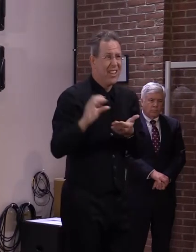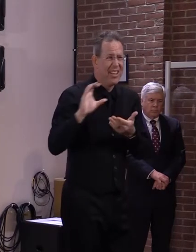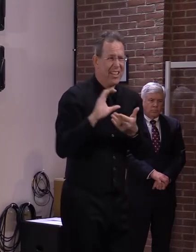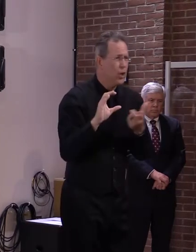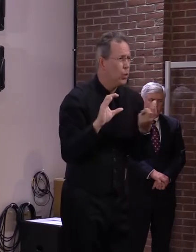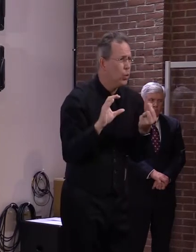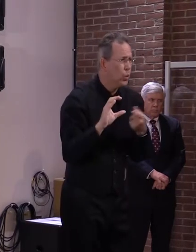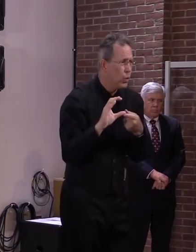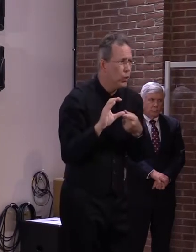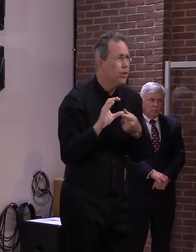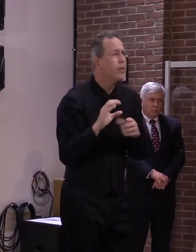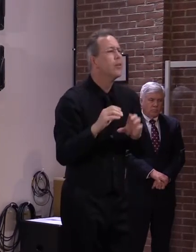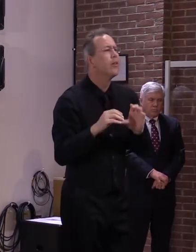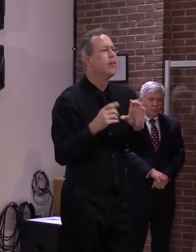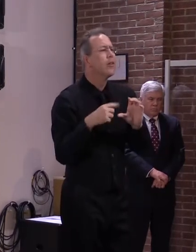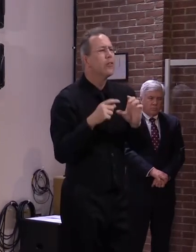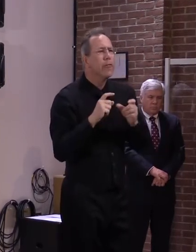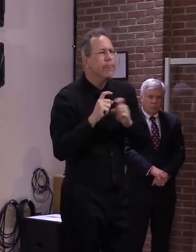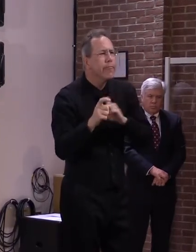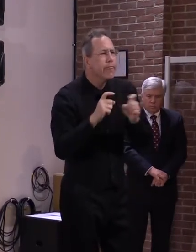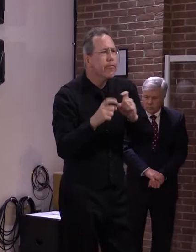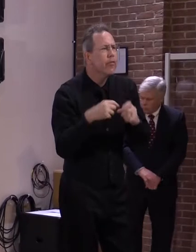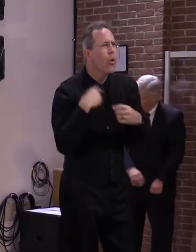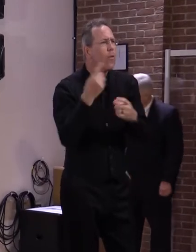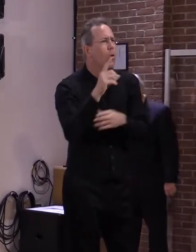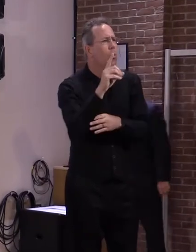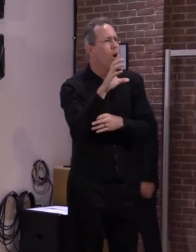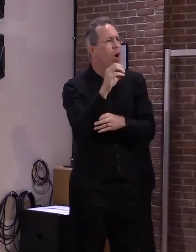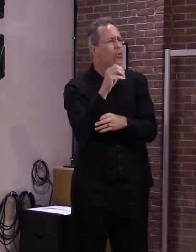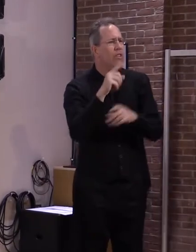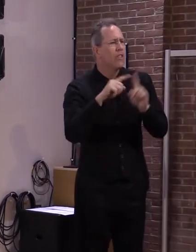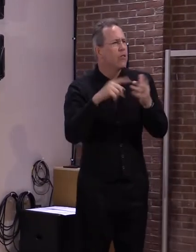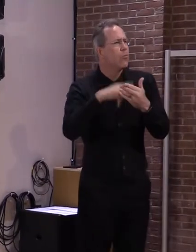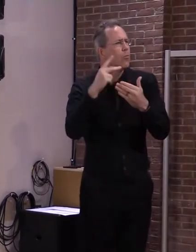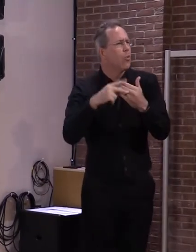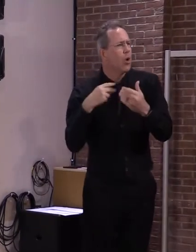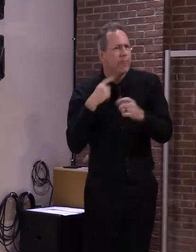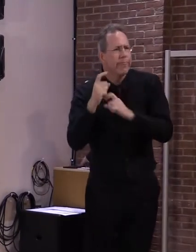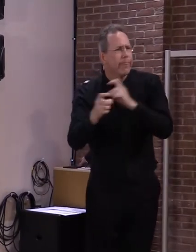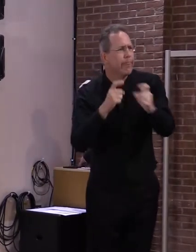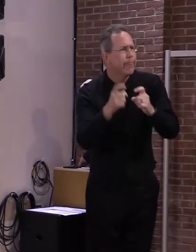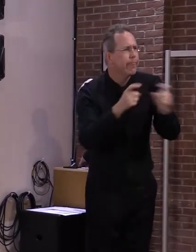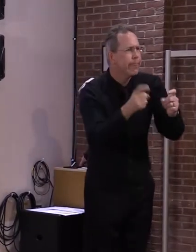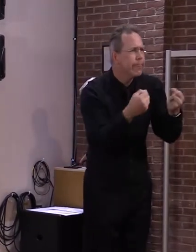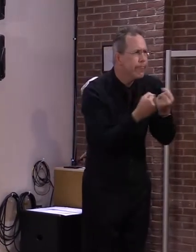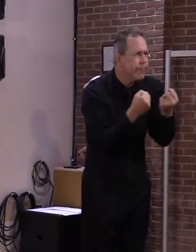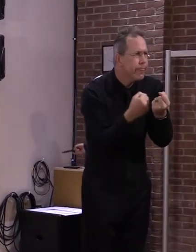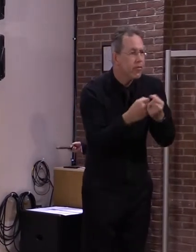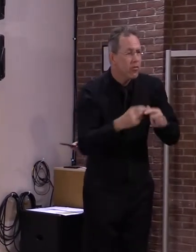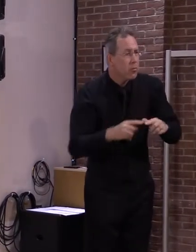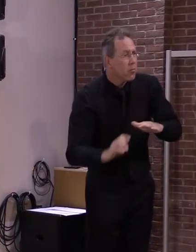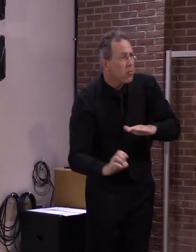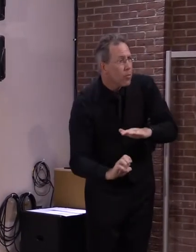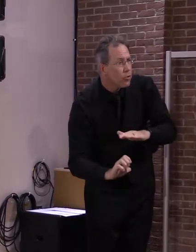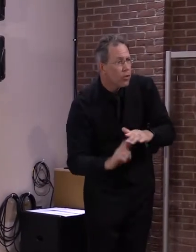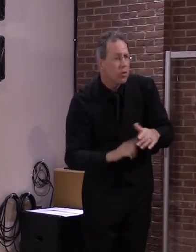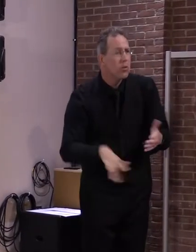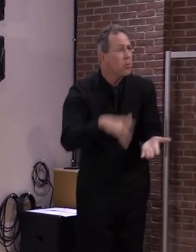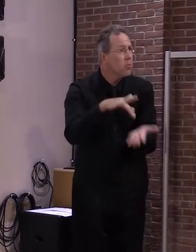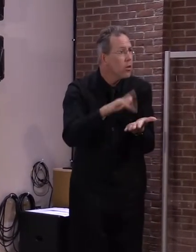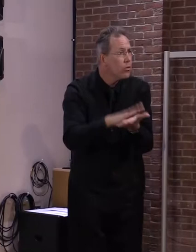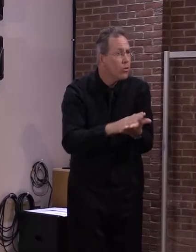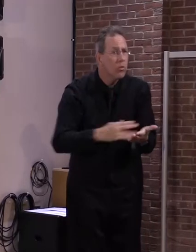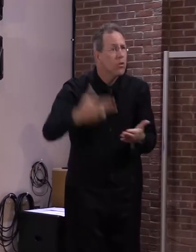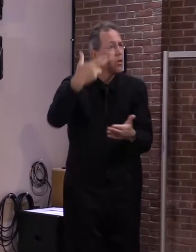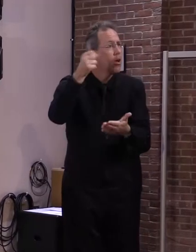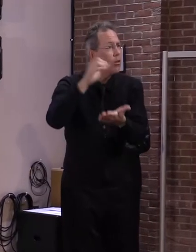programs serving fairly equally all ages, elementary school, middle school, and high school, and in almost every county in the state. 98% of the